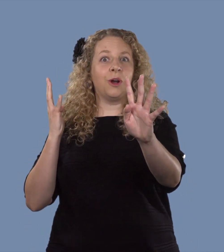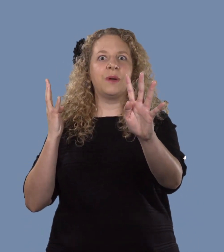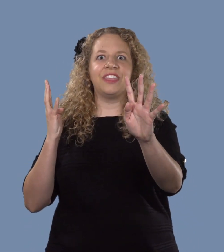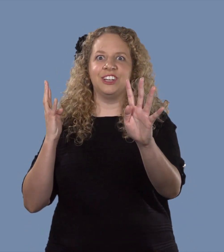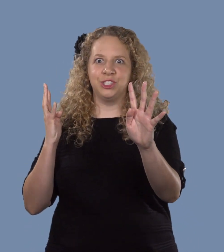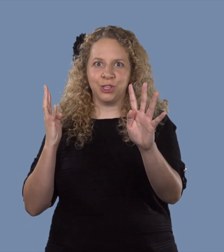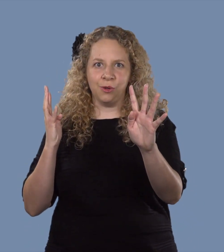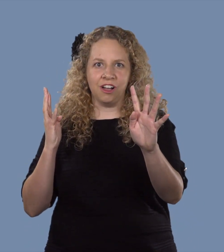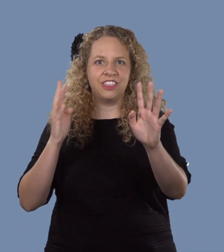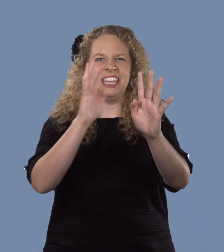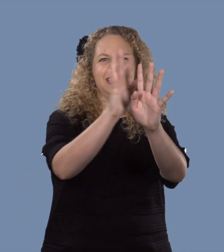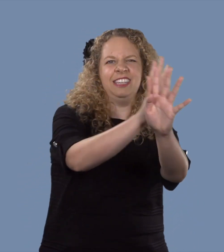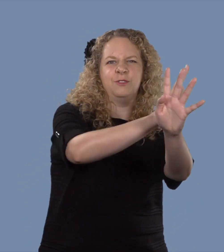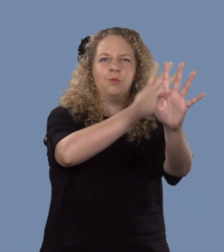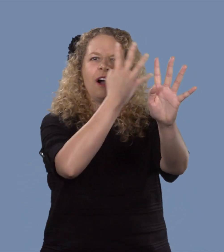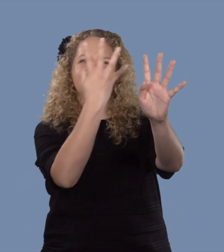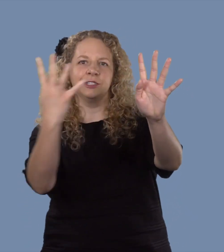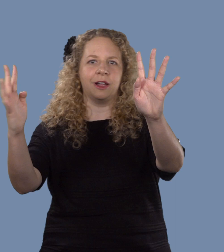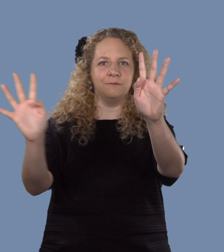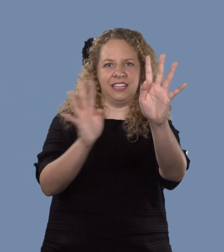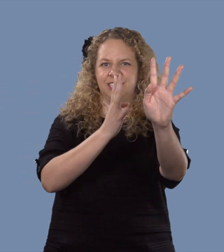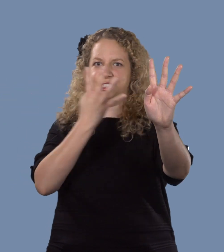the movement to show how the line is slowly inching forward.